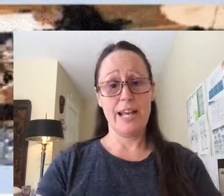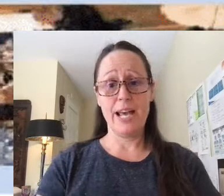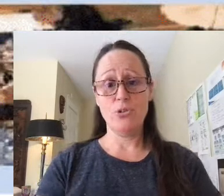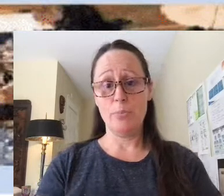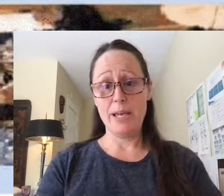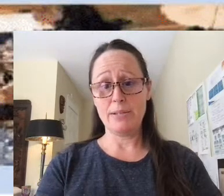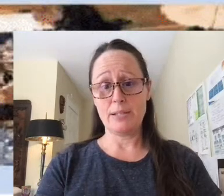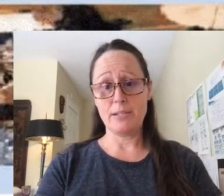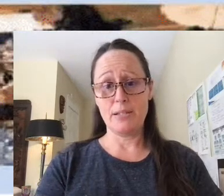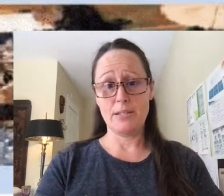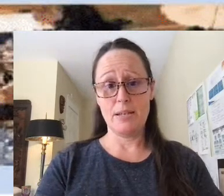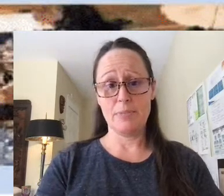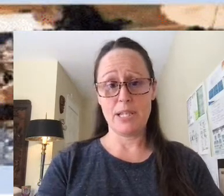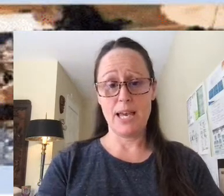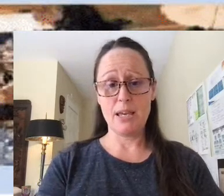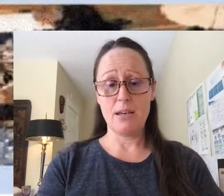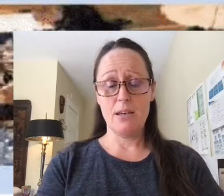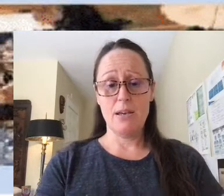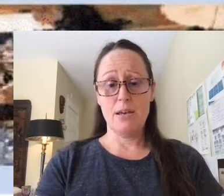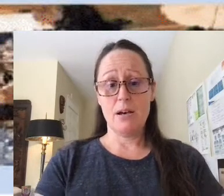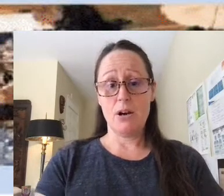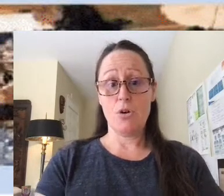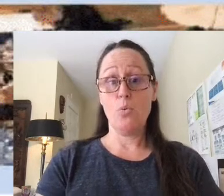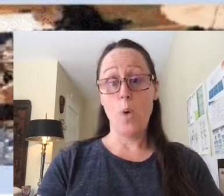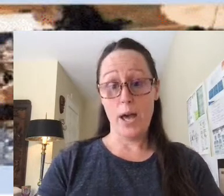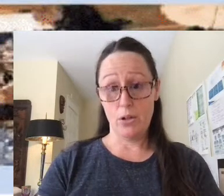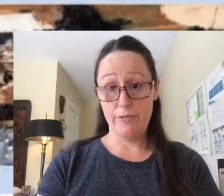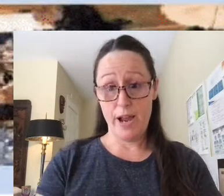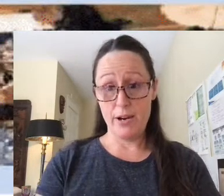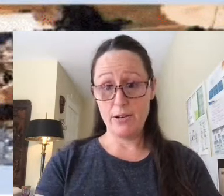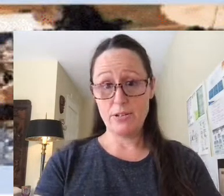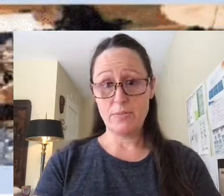annual basis, it seems like, are wildfires,